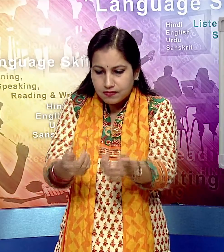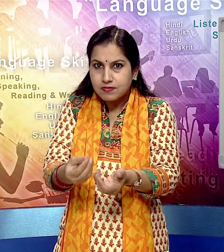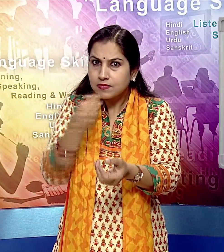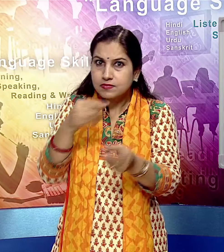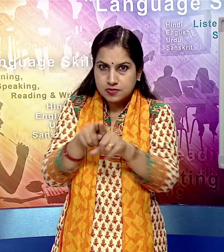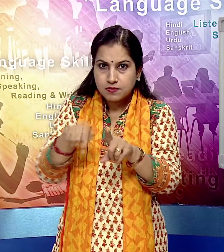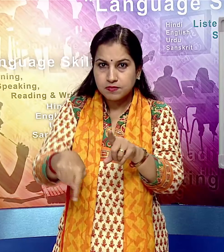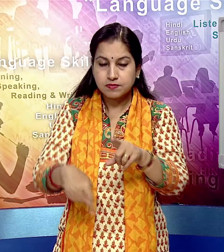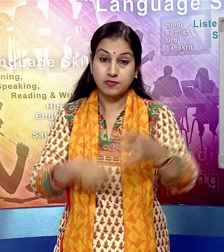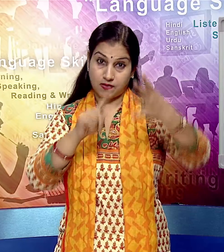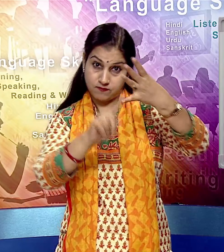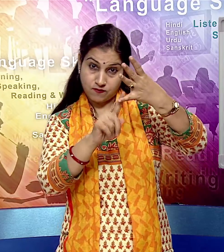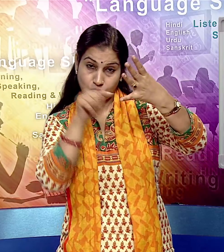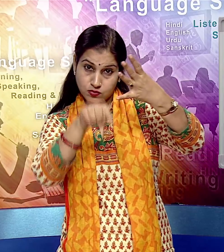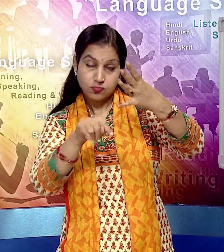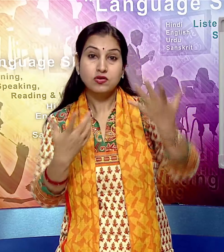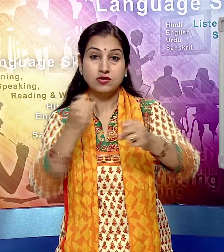The fourth point is grilling